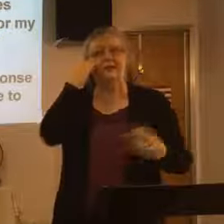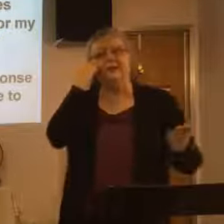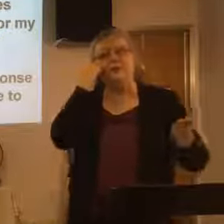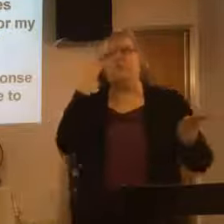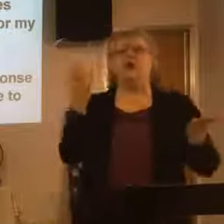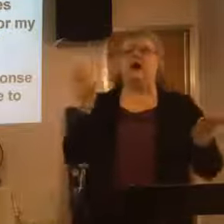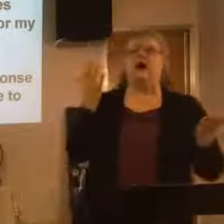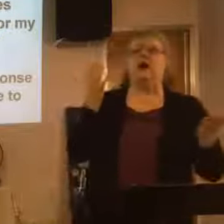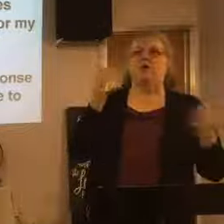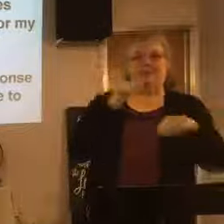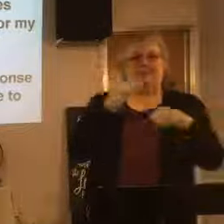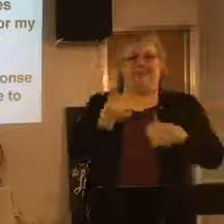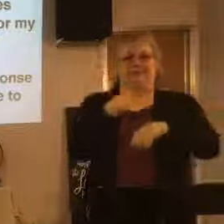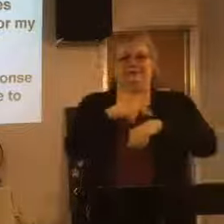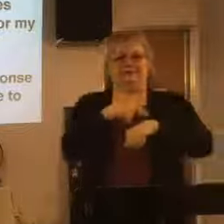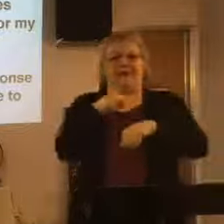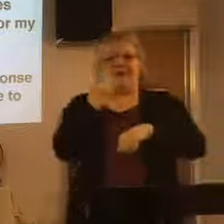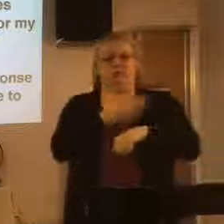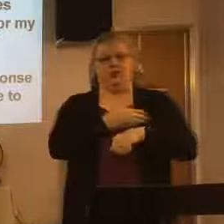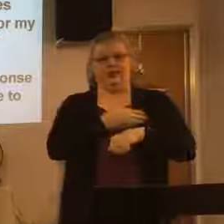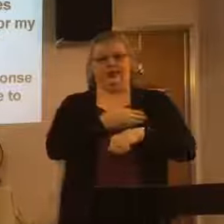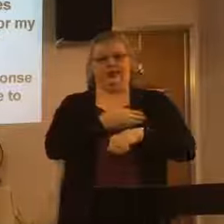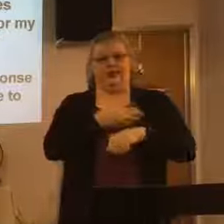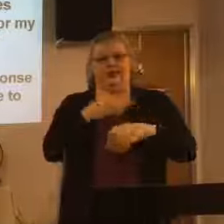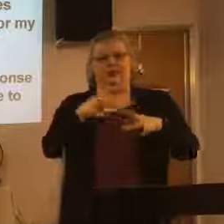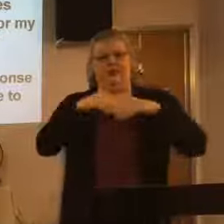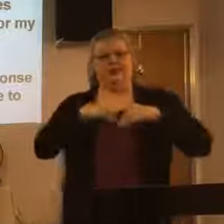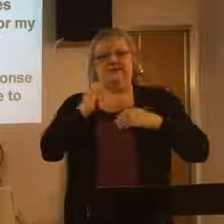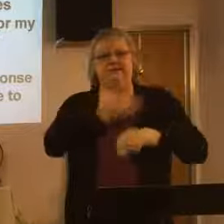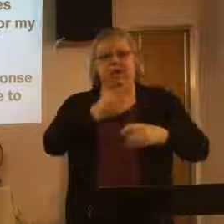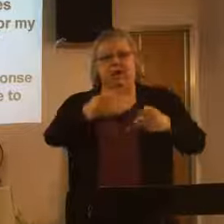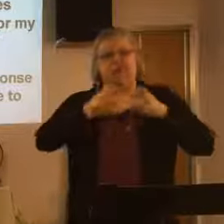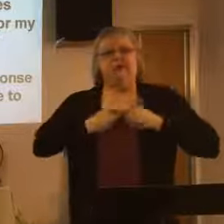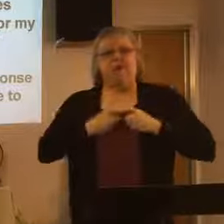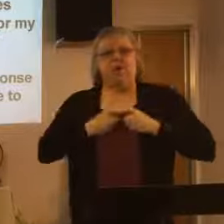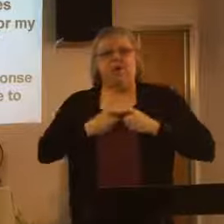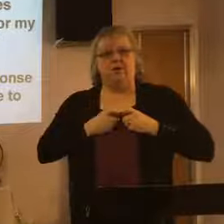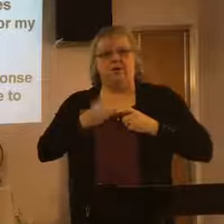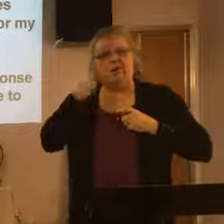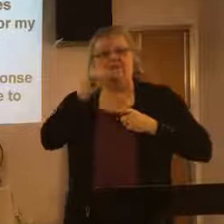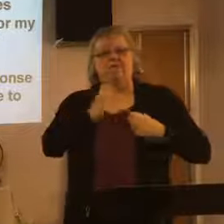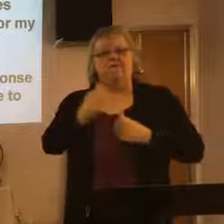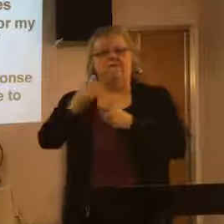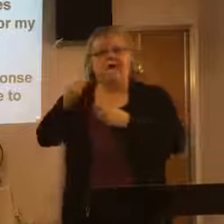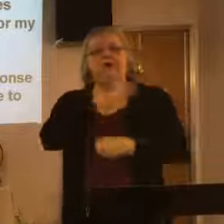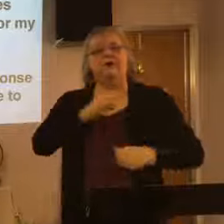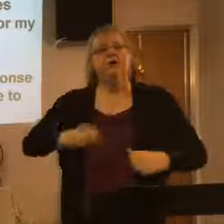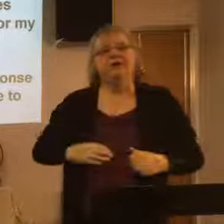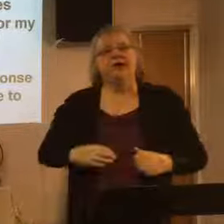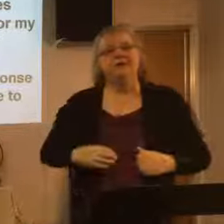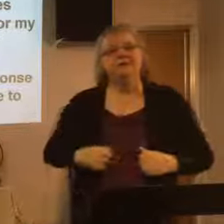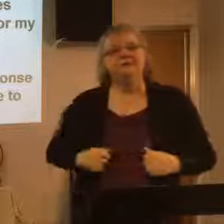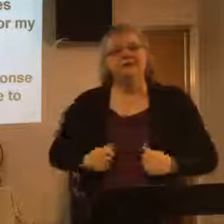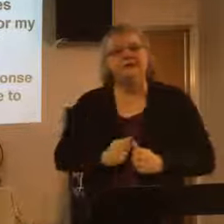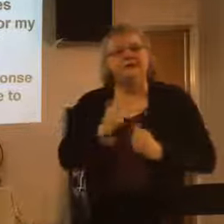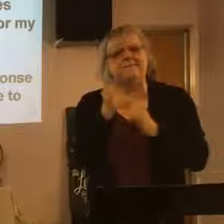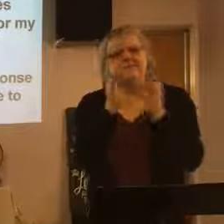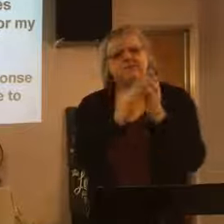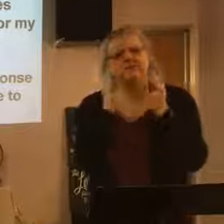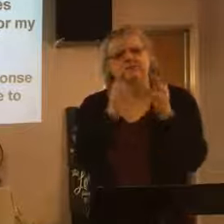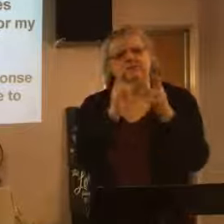boy, this is the time when we get the promises of following Christ. Look what Jesus